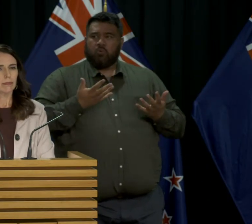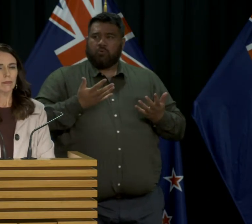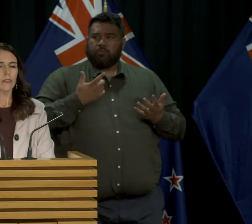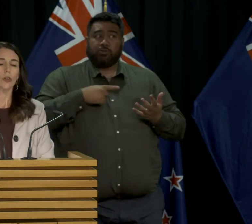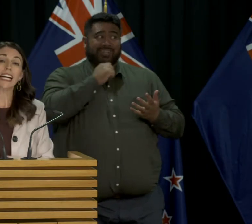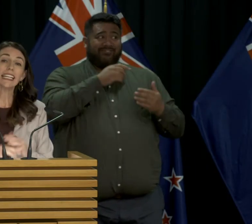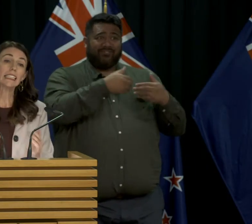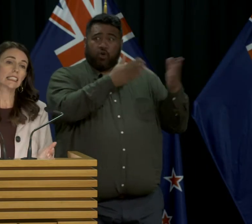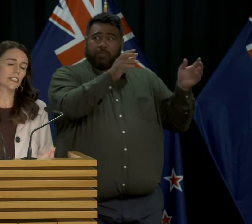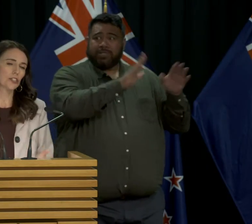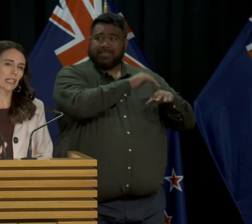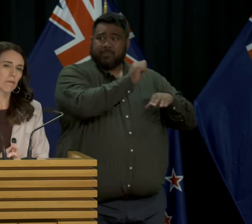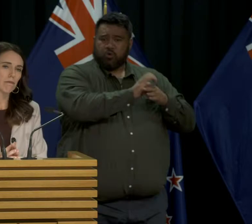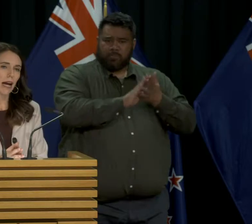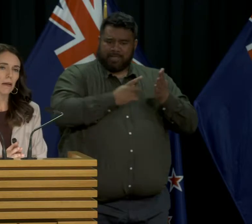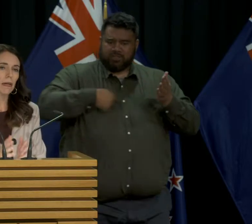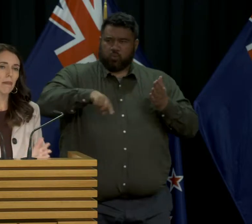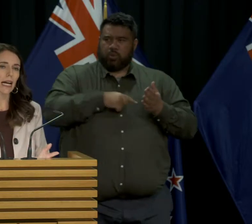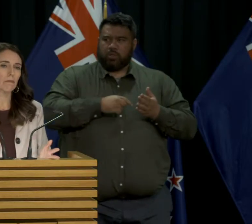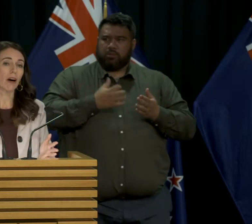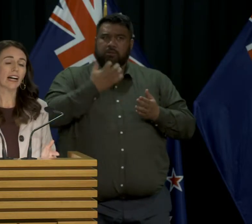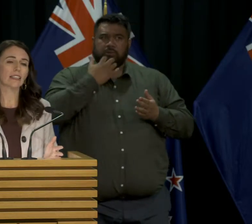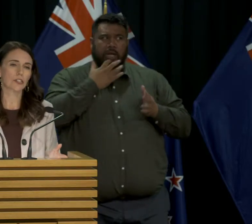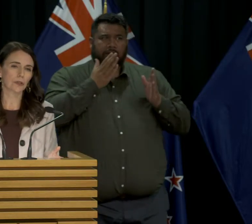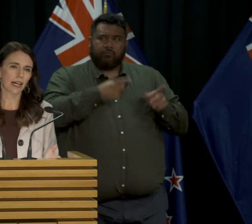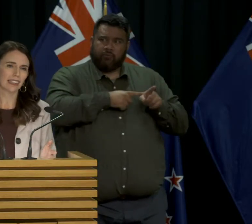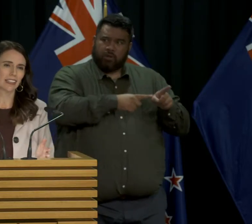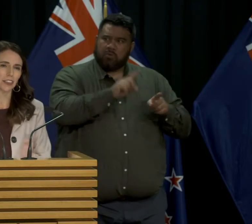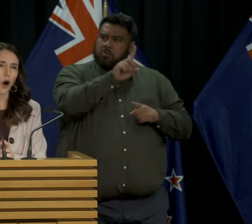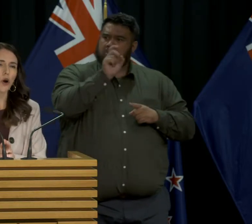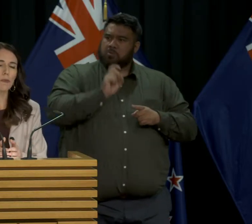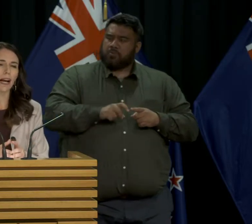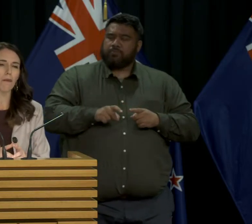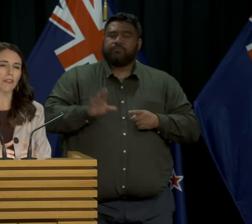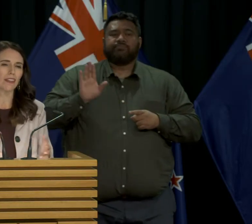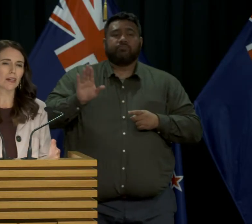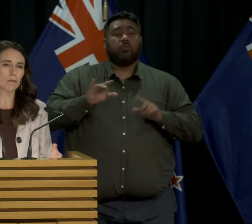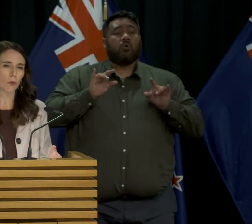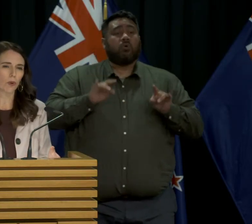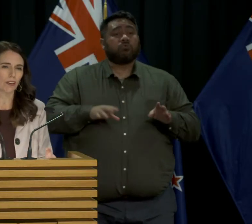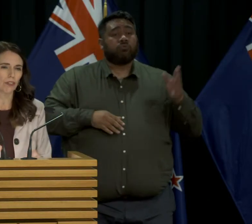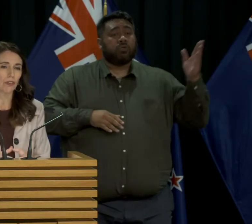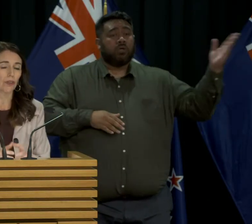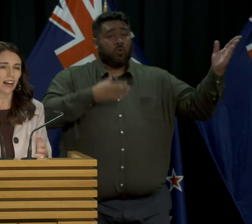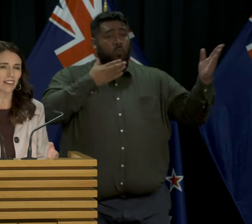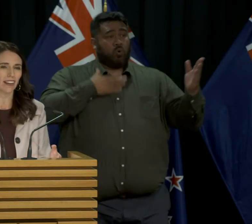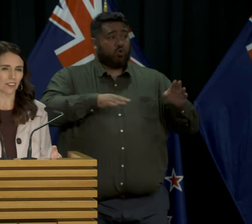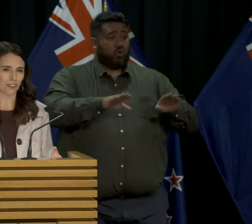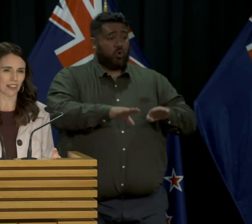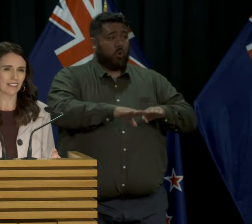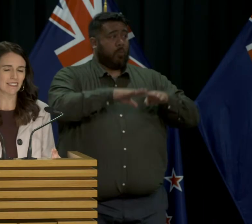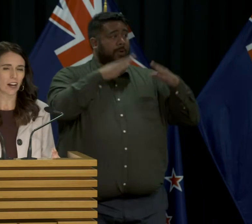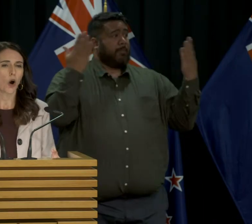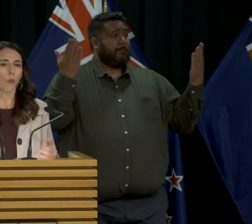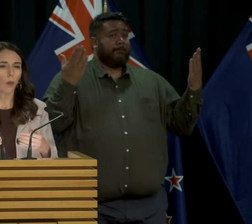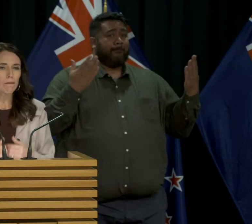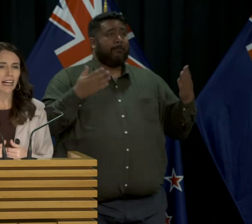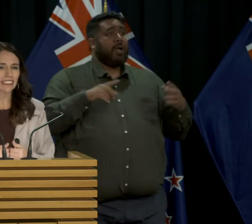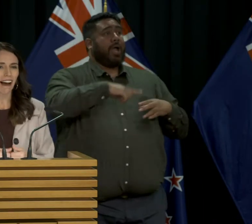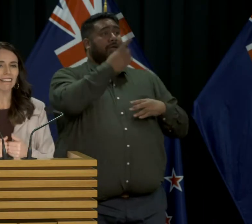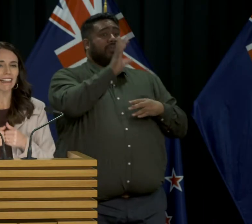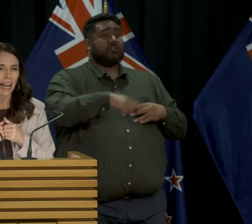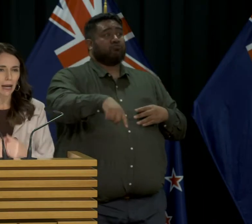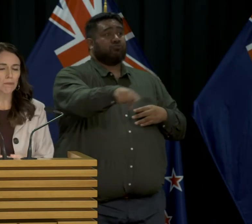our bubble? Look, any decision that may be made by Australia to open up their borders to other countries,